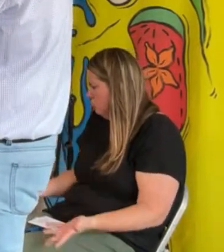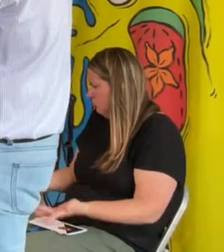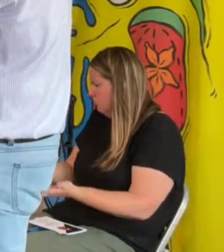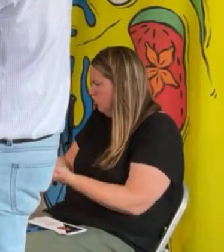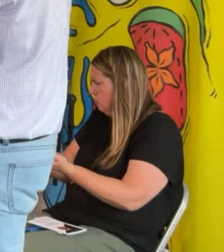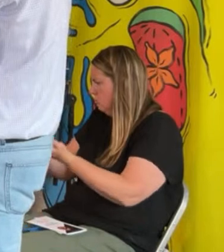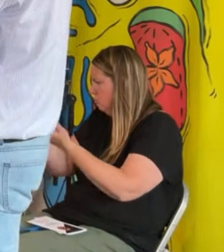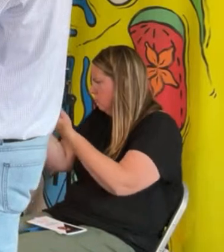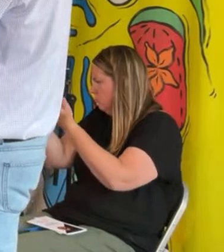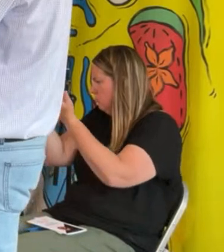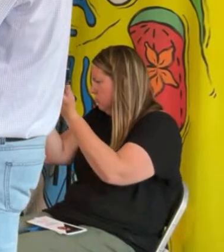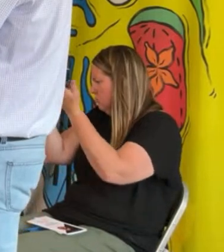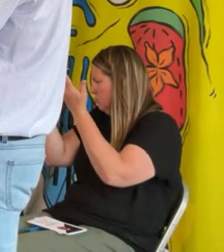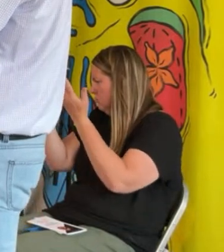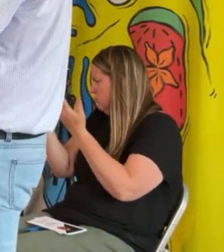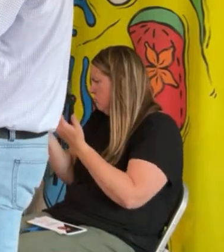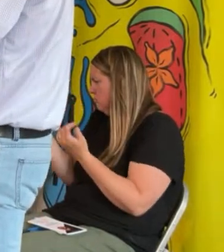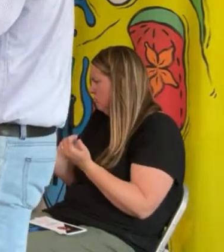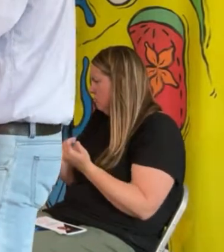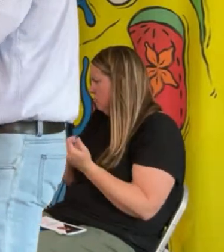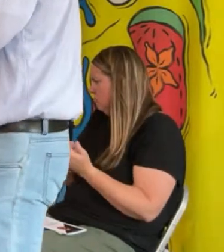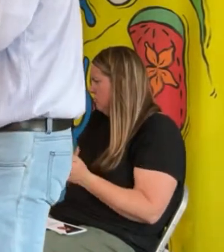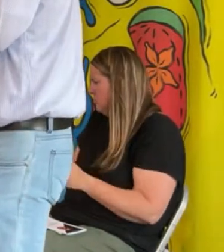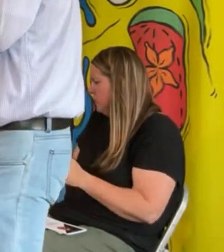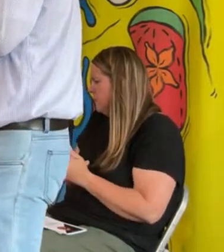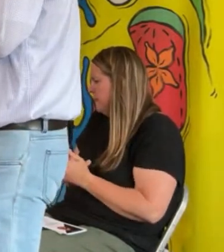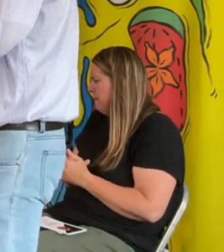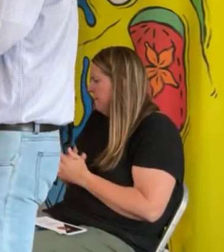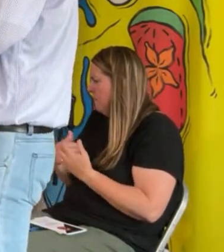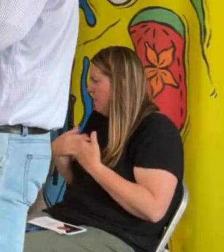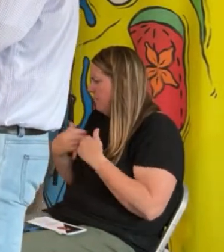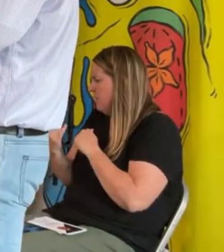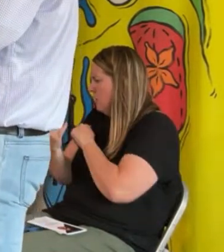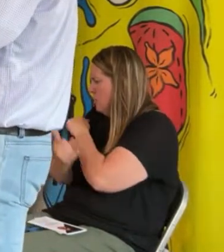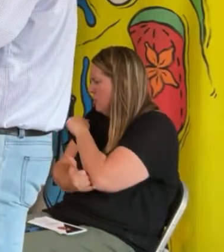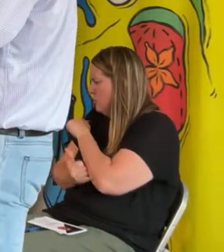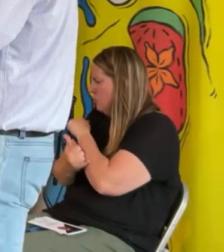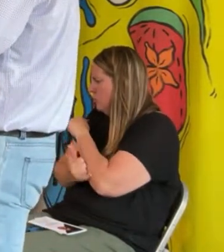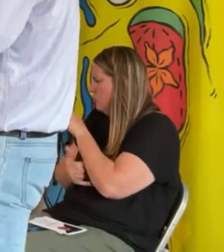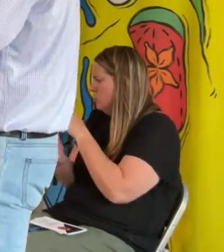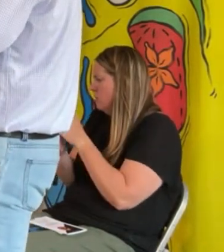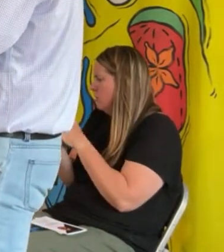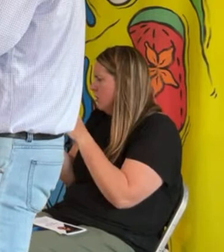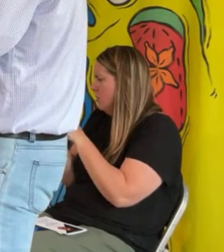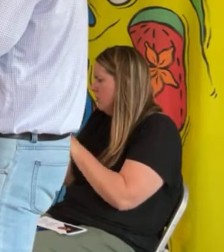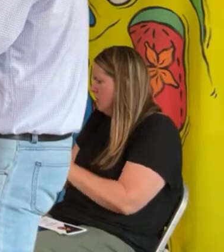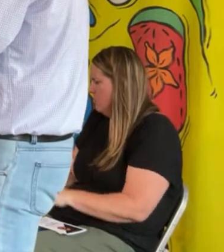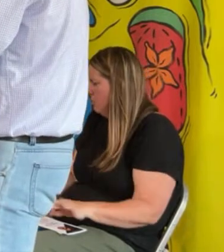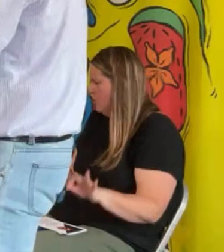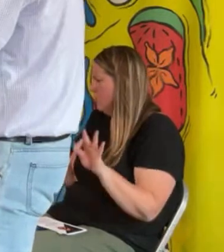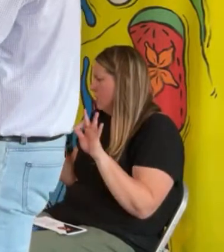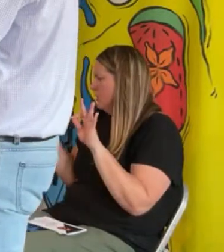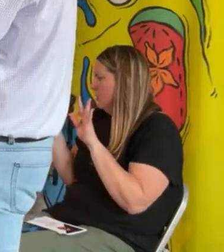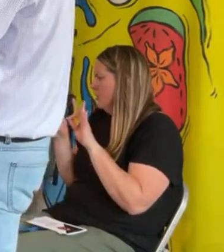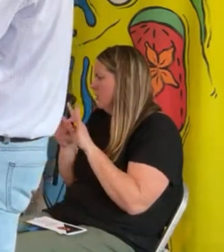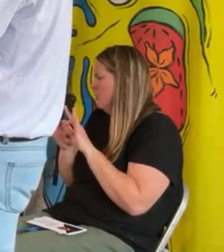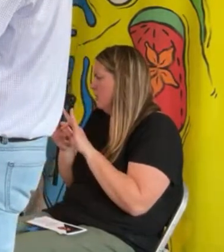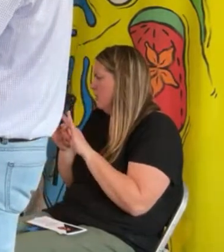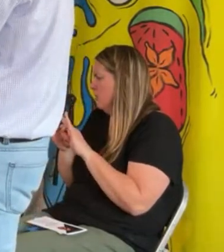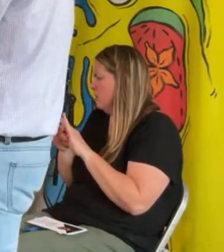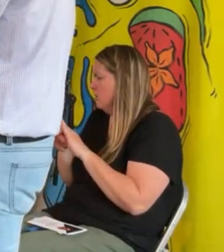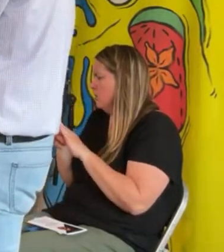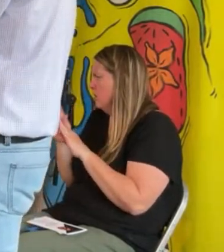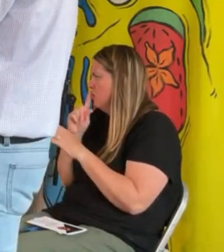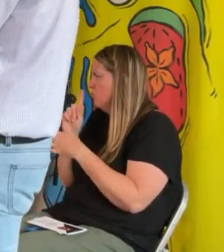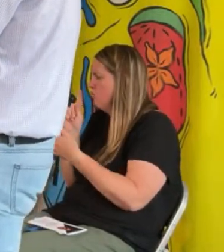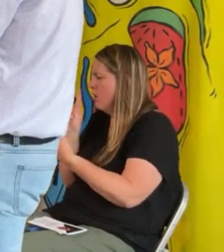as it should. To have a country so important,